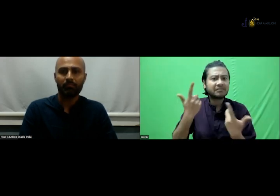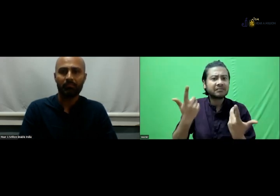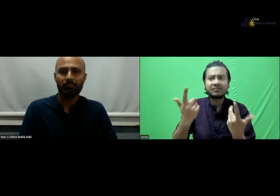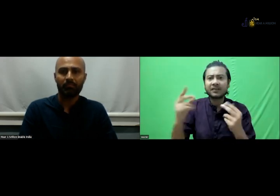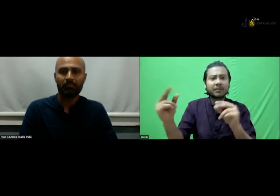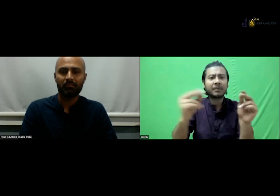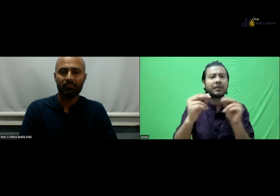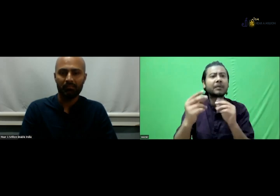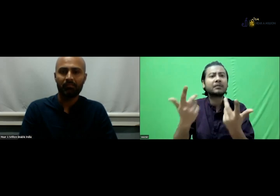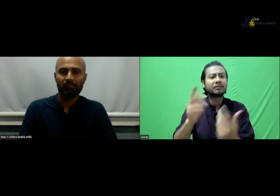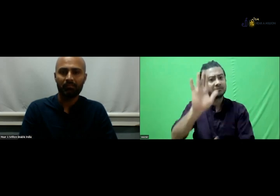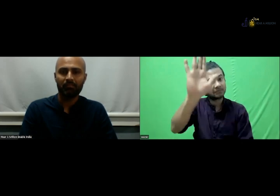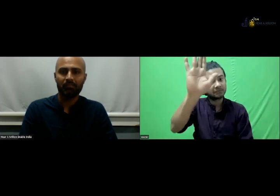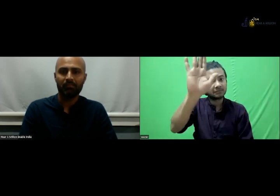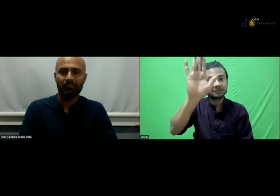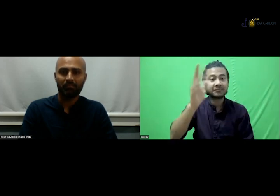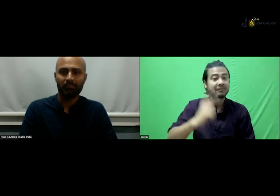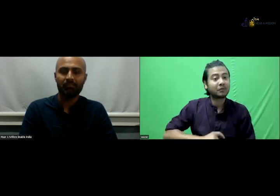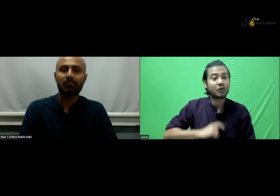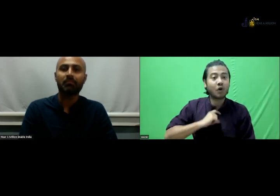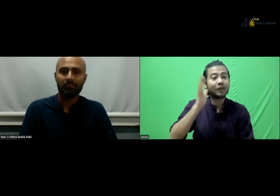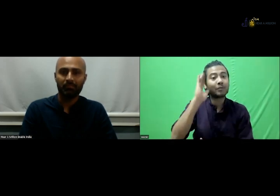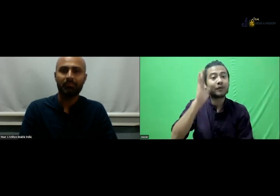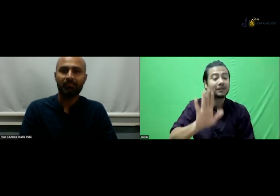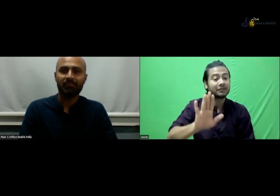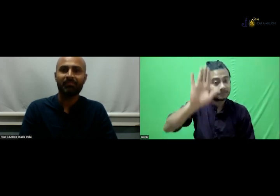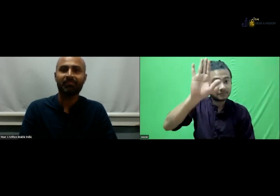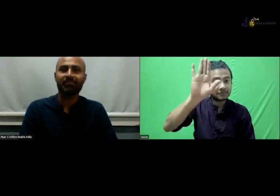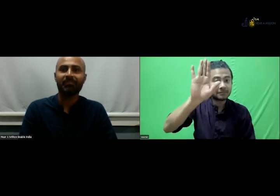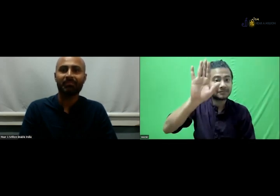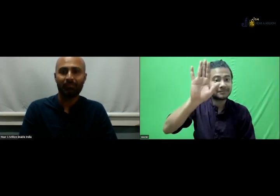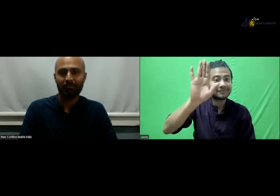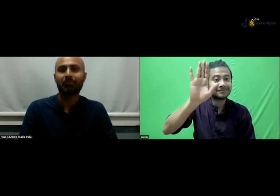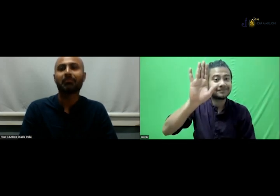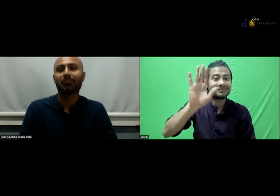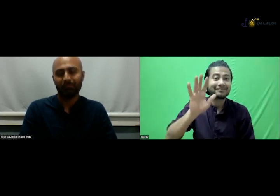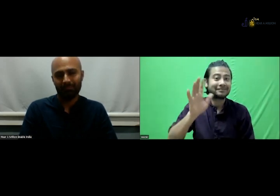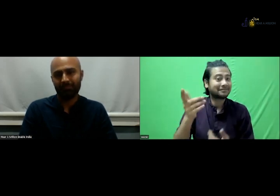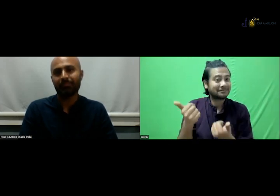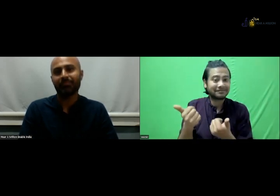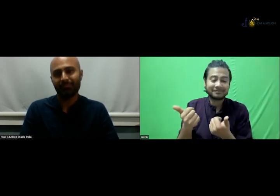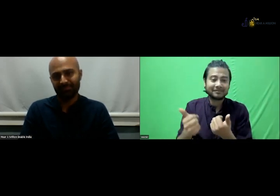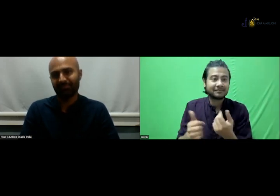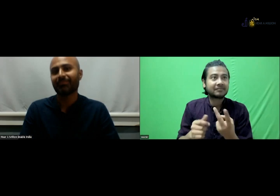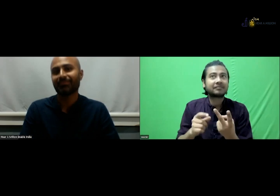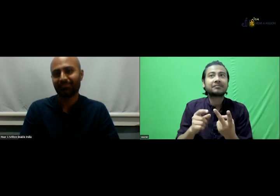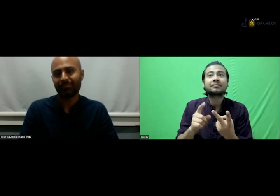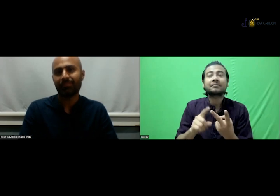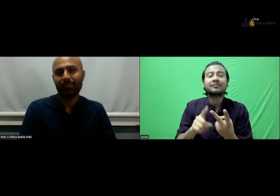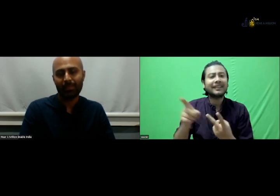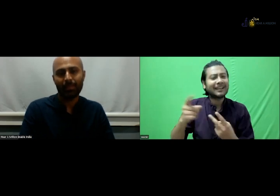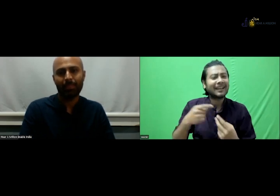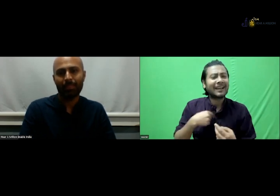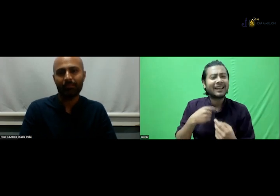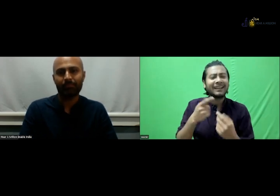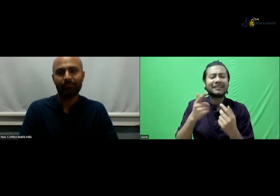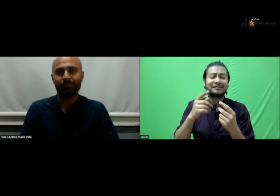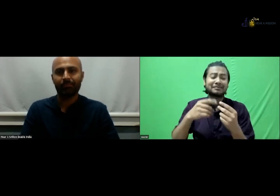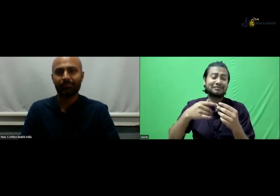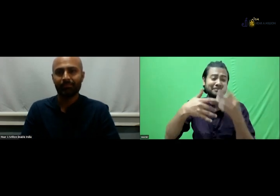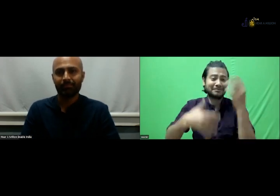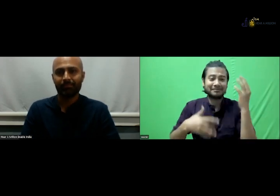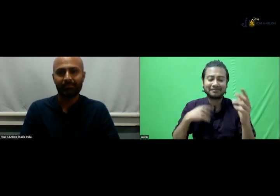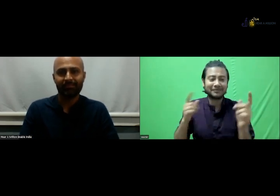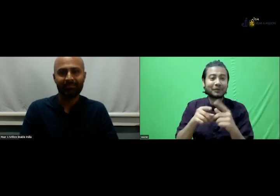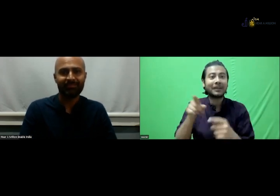So, we always, she always asks other people, she has the confidence to ask